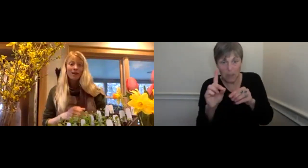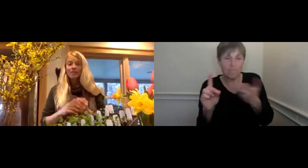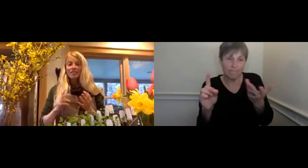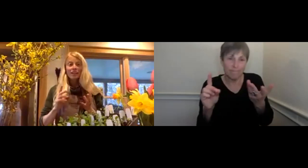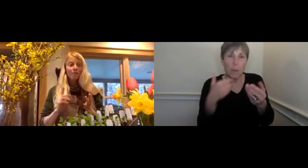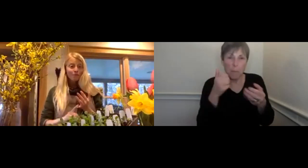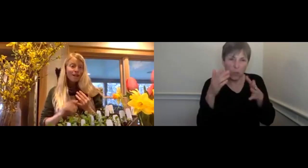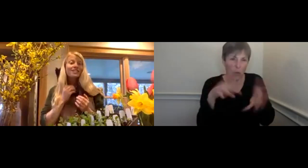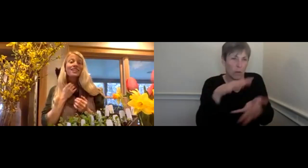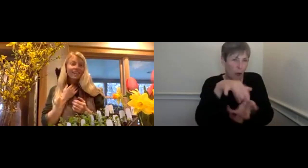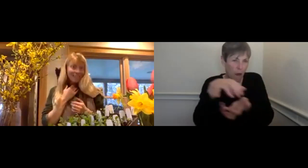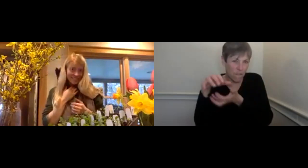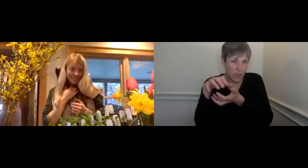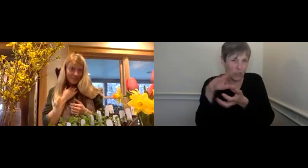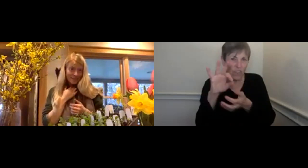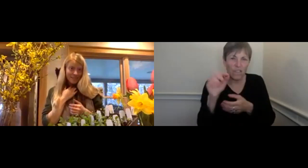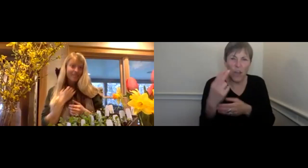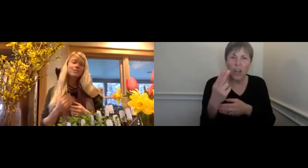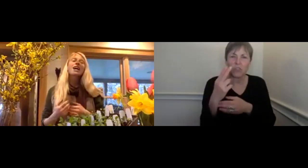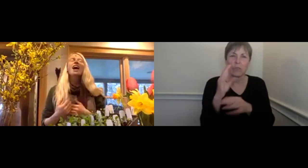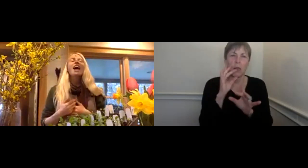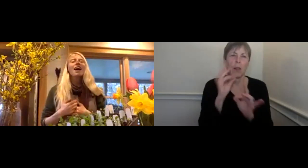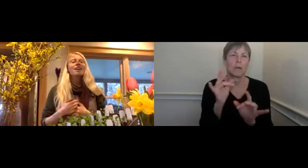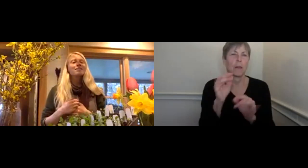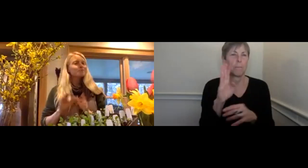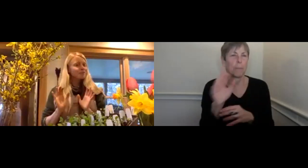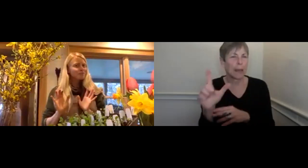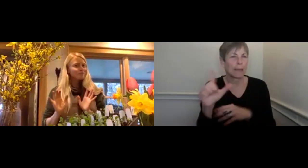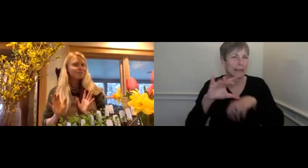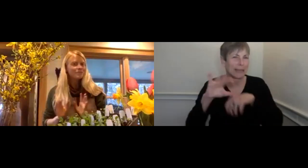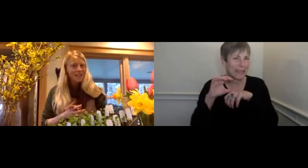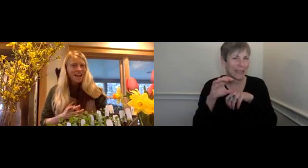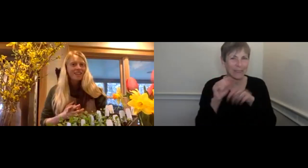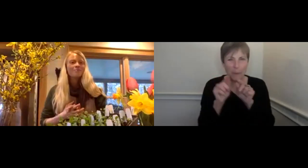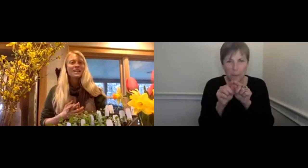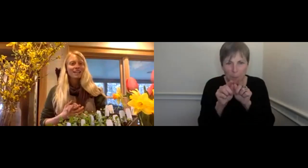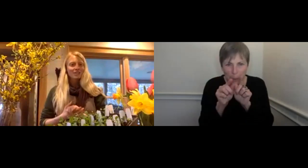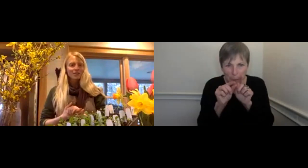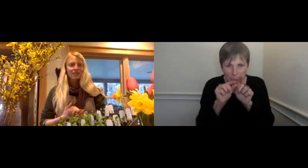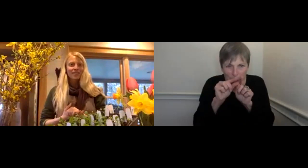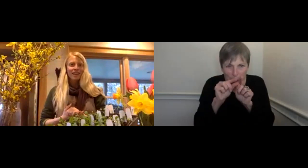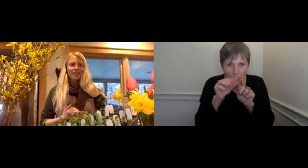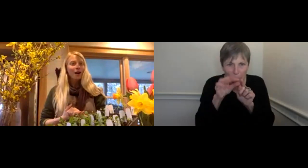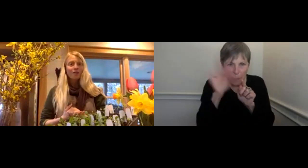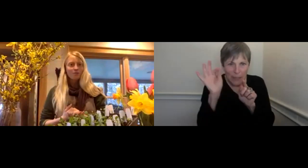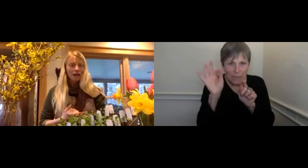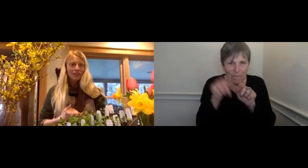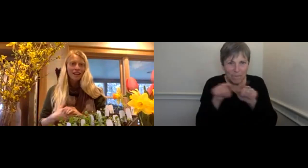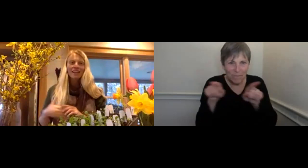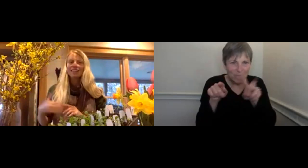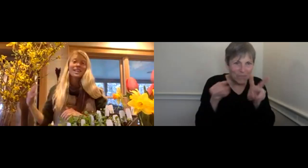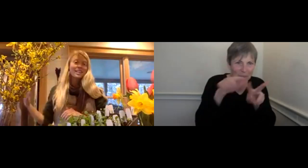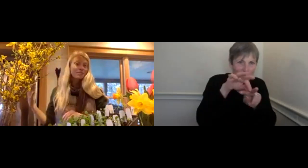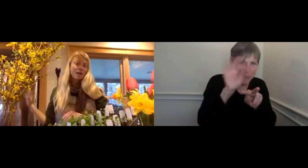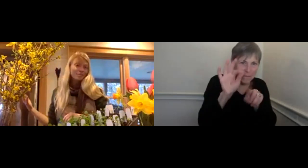to be harvesting fresh, delicious basil leaves and making sure that they are flowering